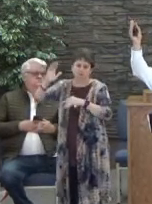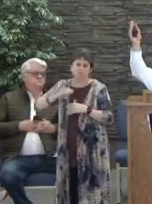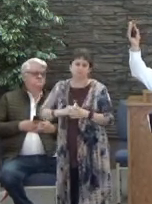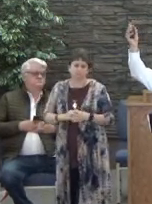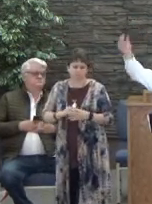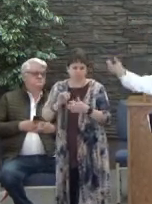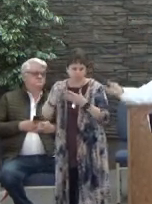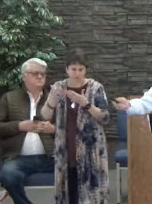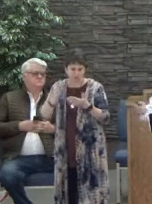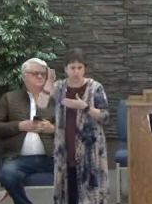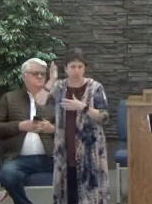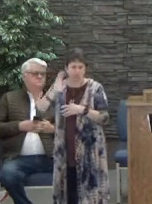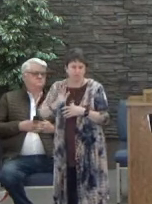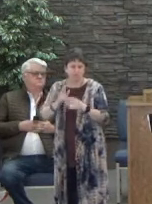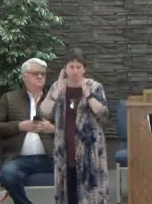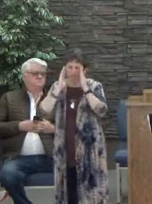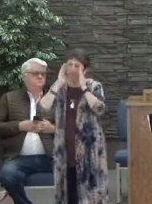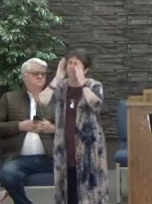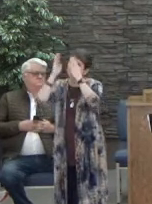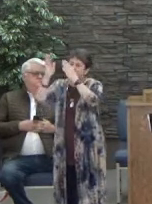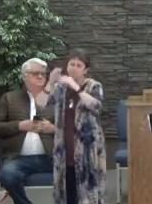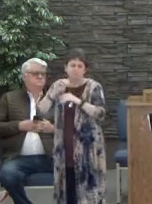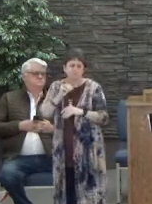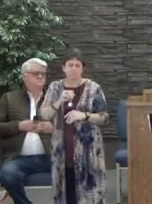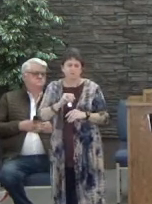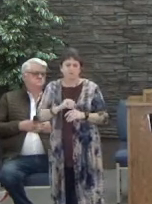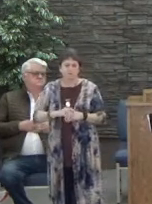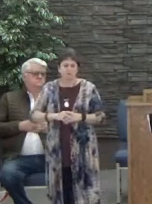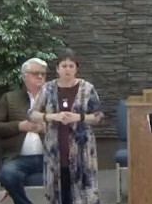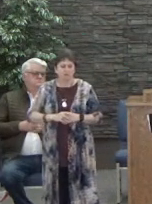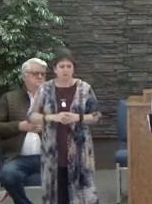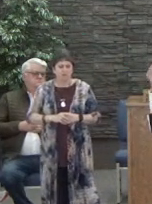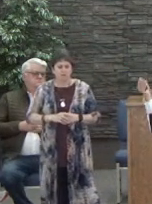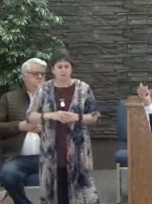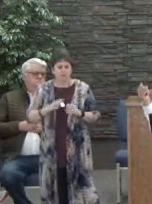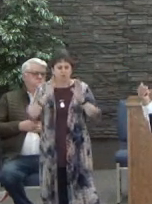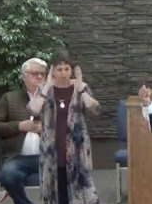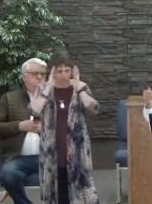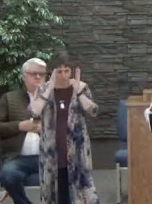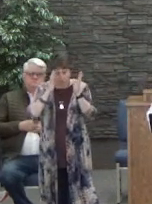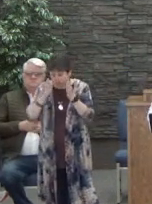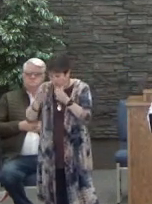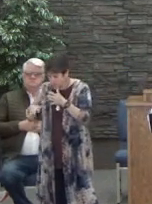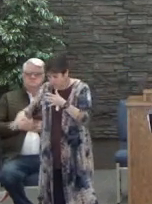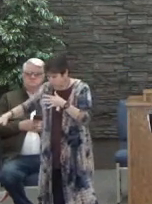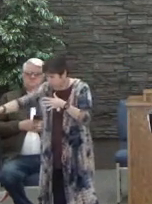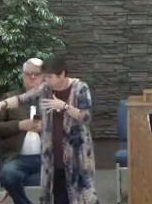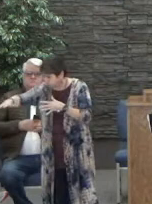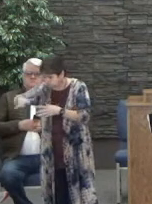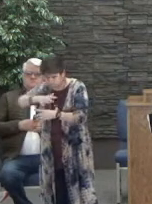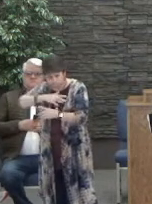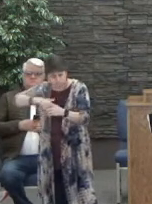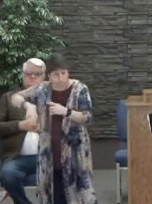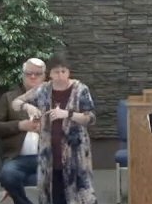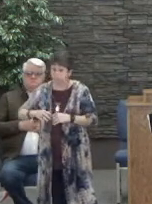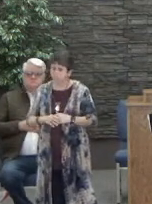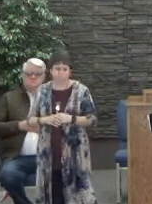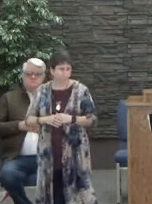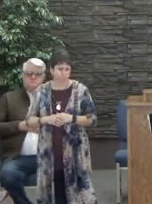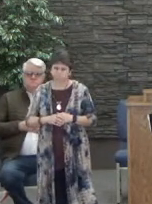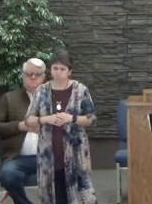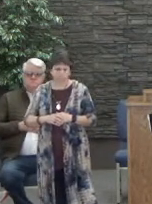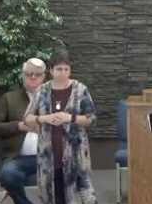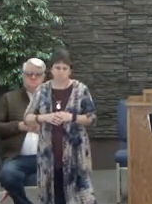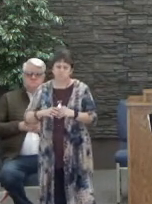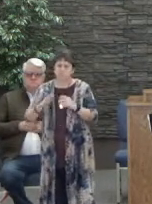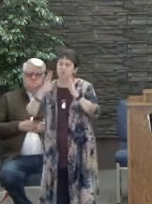they serve. Their focus is not on the things that are around them, their circumstances, but they're